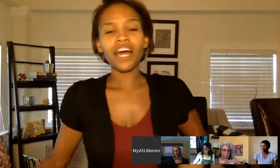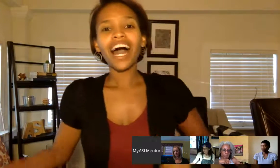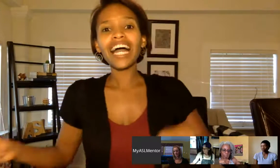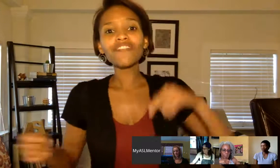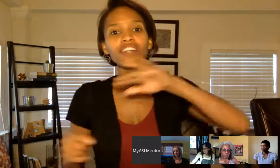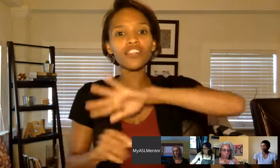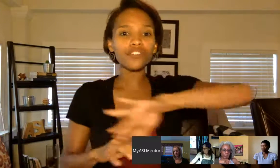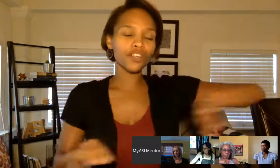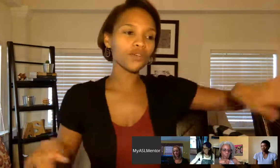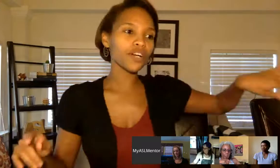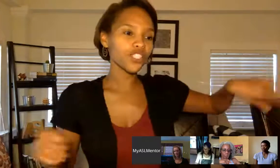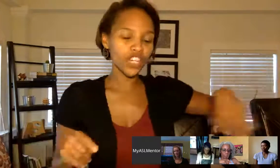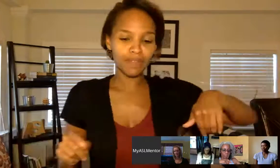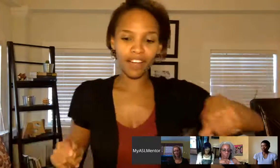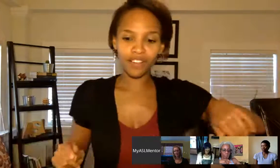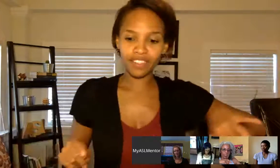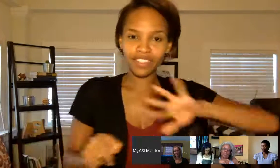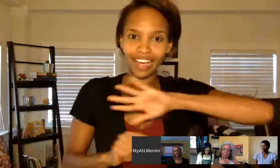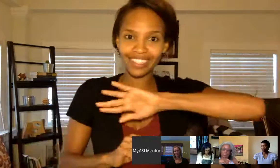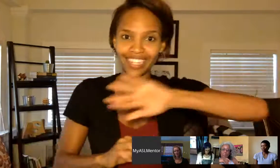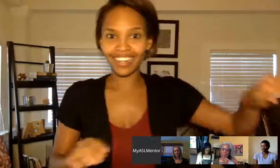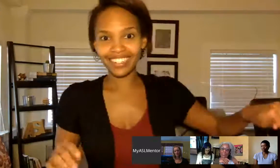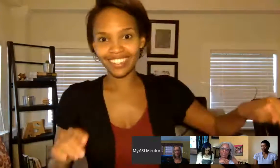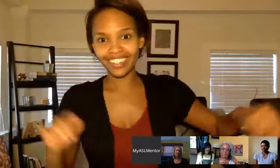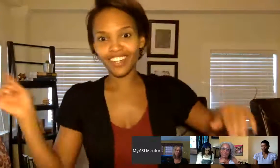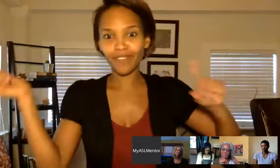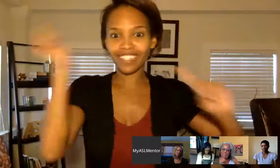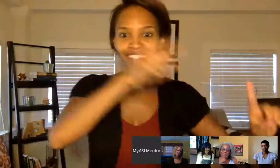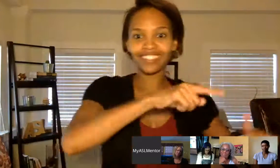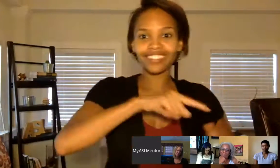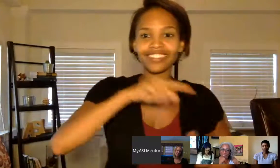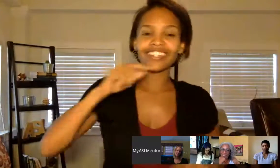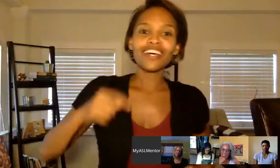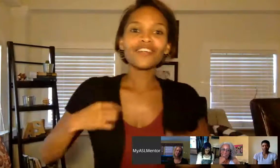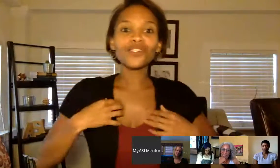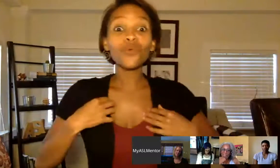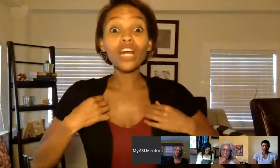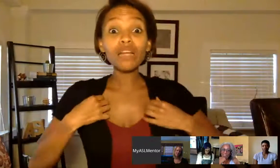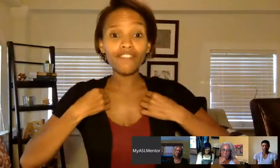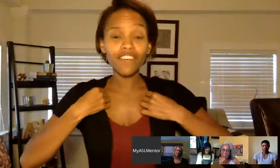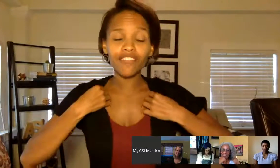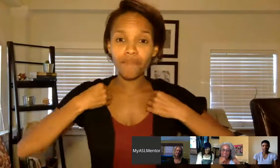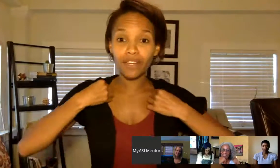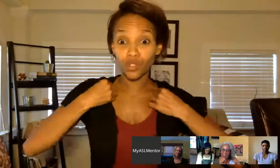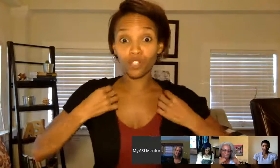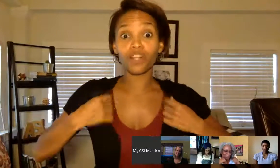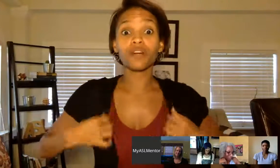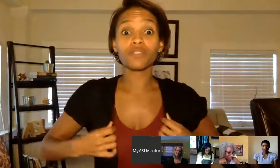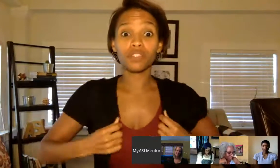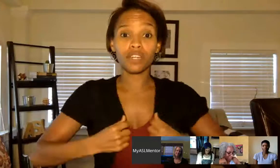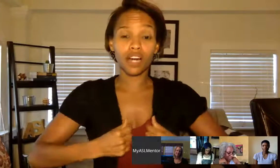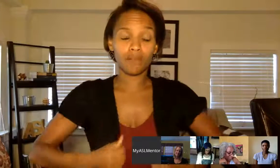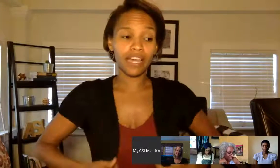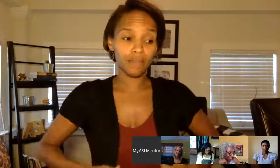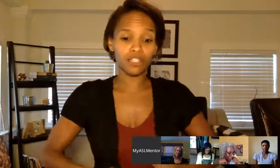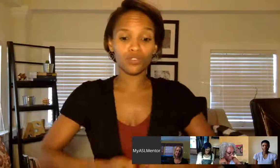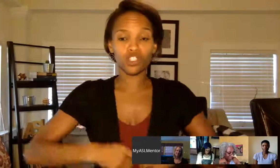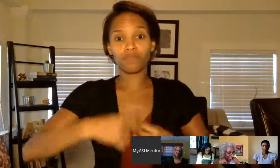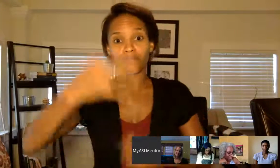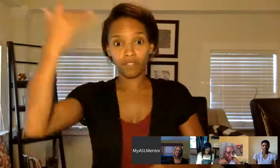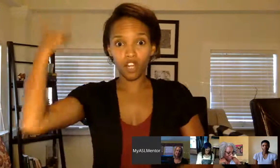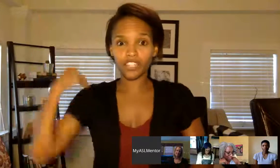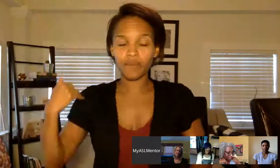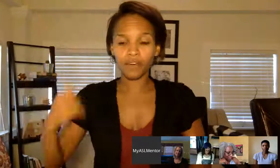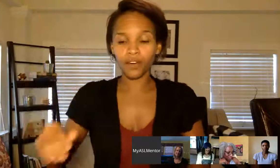time. I have another quick story about the last thing that I did, and then I'll go back to this sentence. So one of my favorite mentors when I was in a